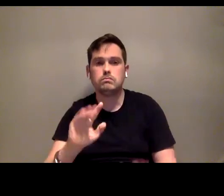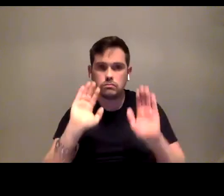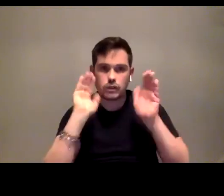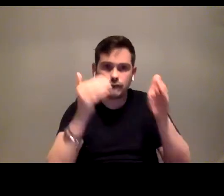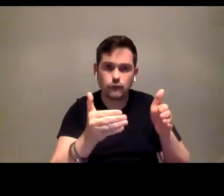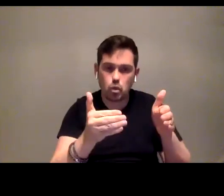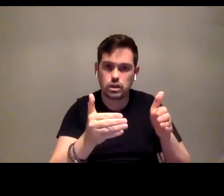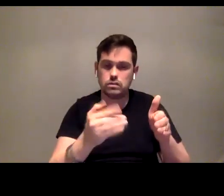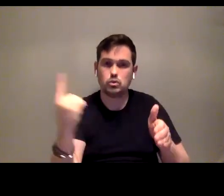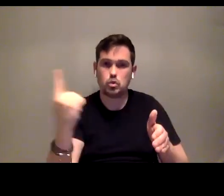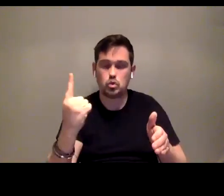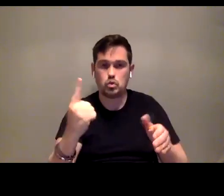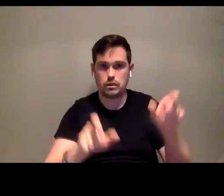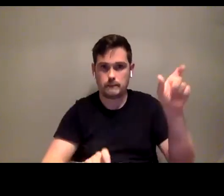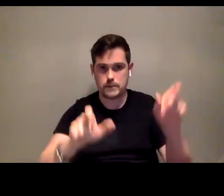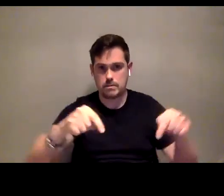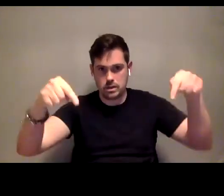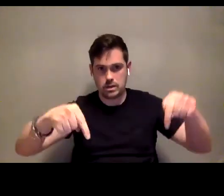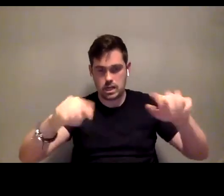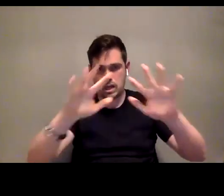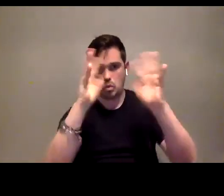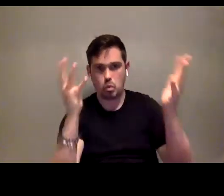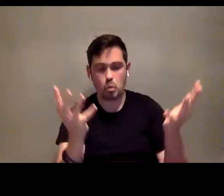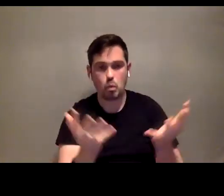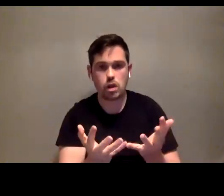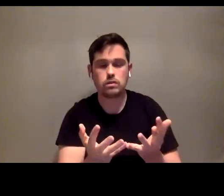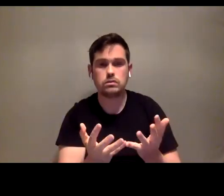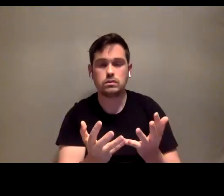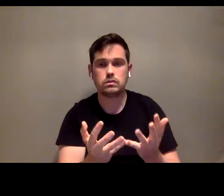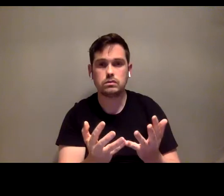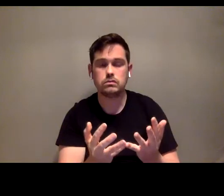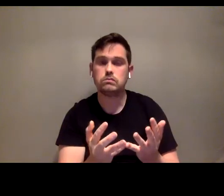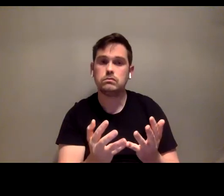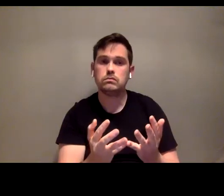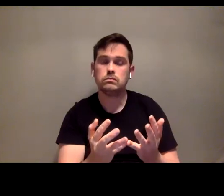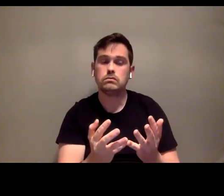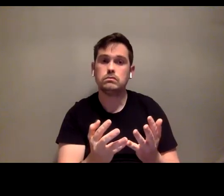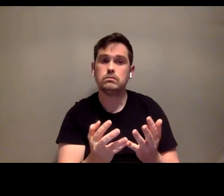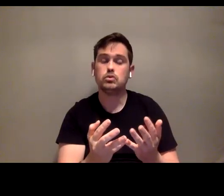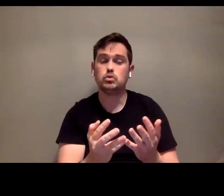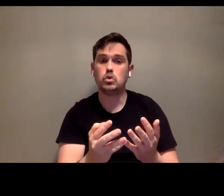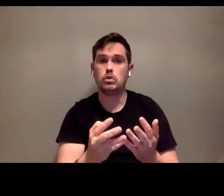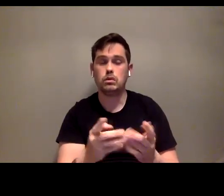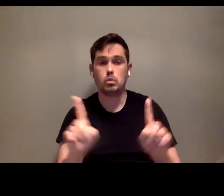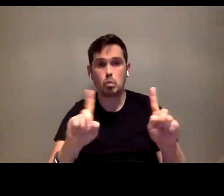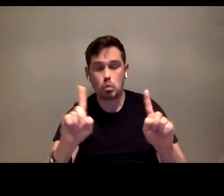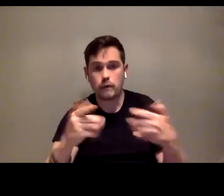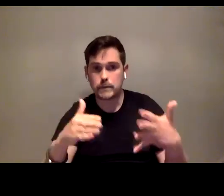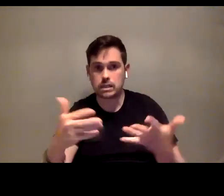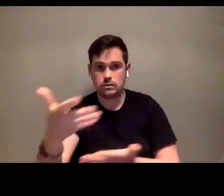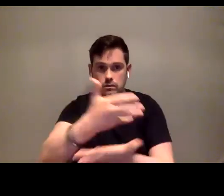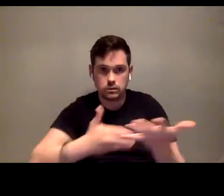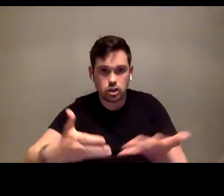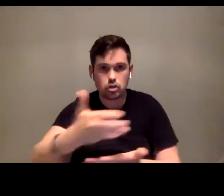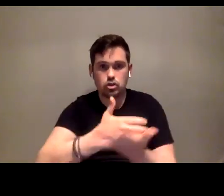planet. So the politicians we elect in May are tasked with taking that forward, everything you've heard tonight, everything we've been talking about,